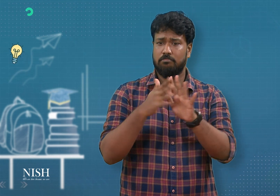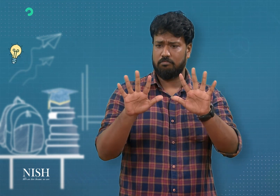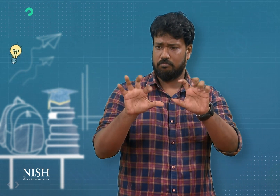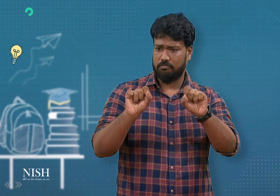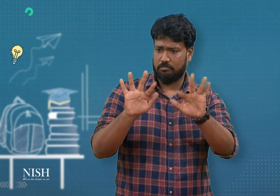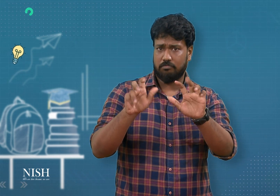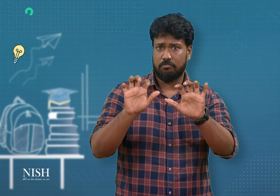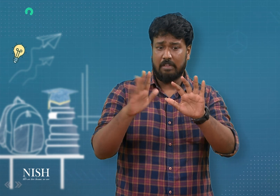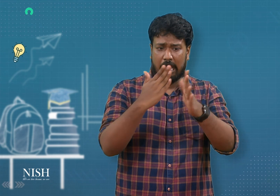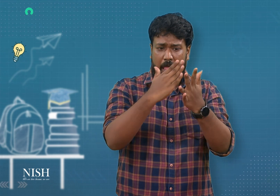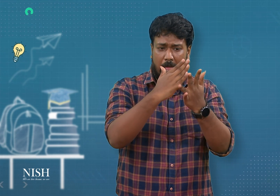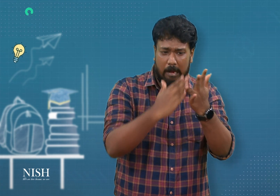government.